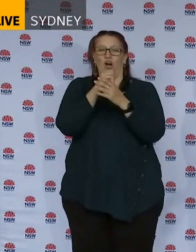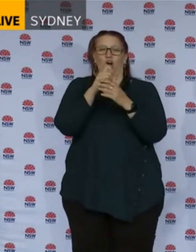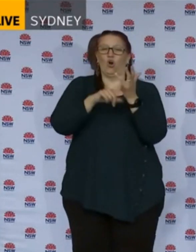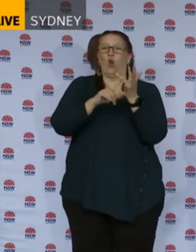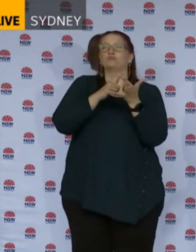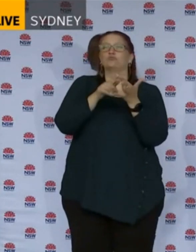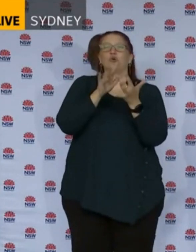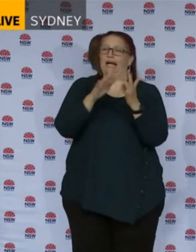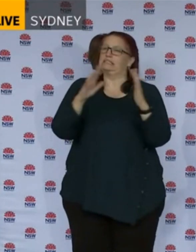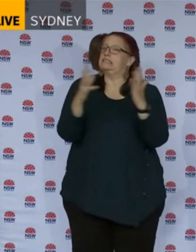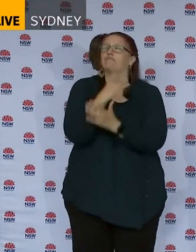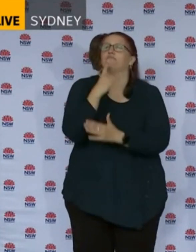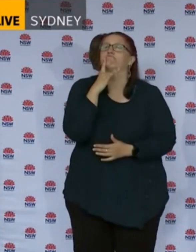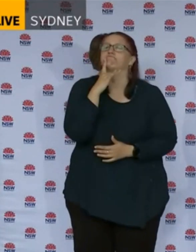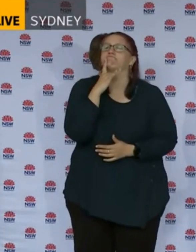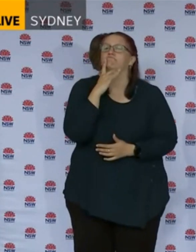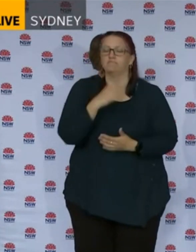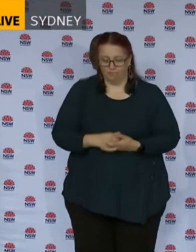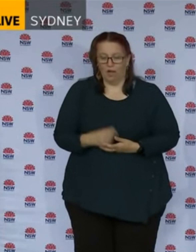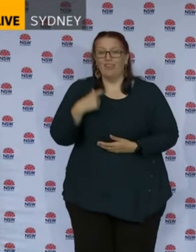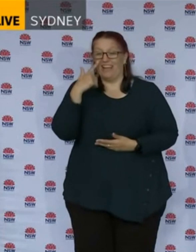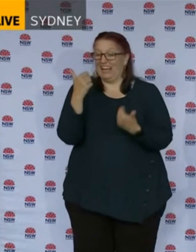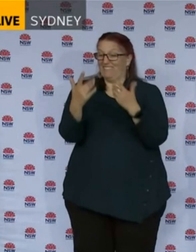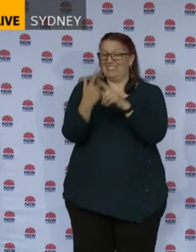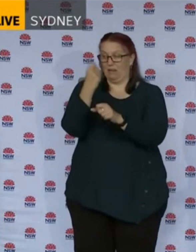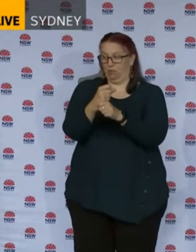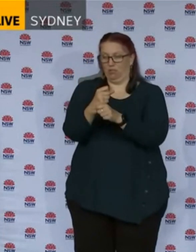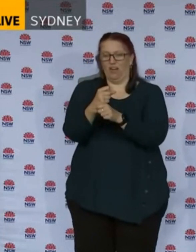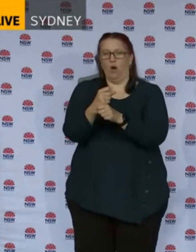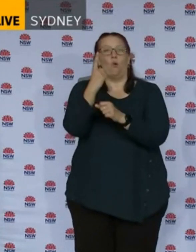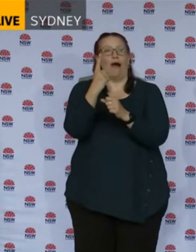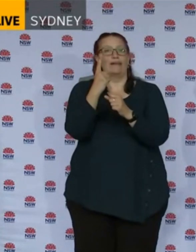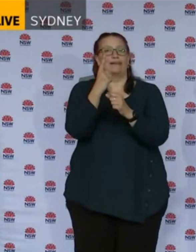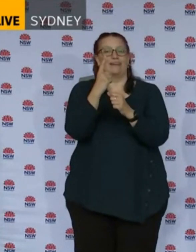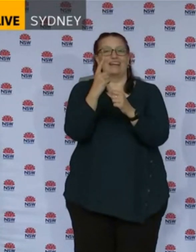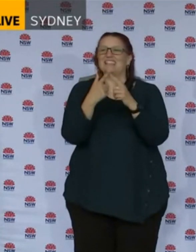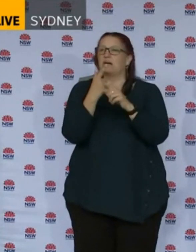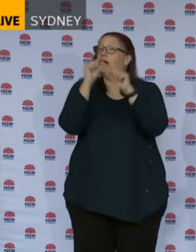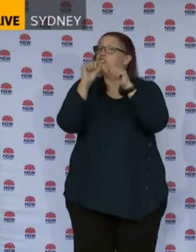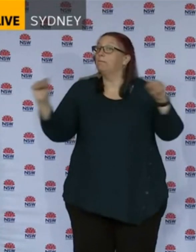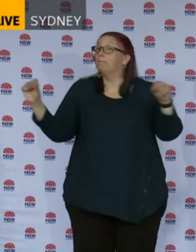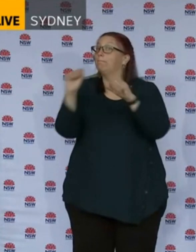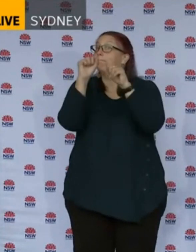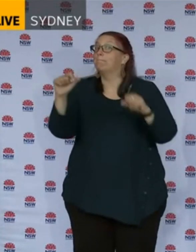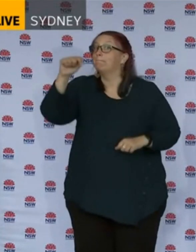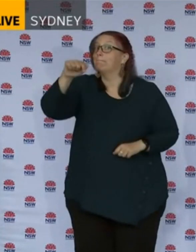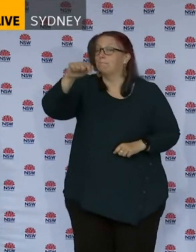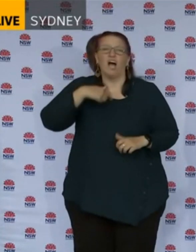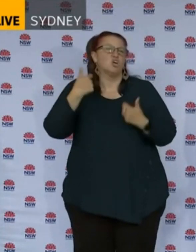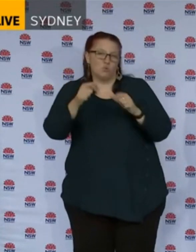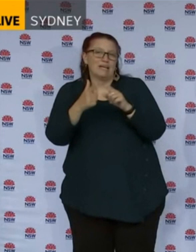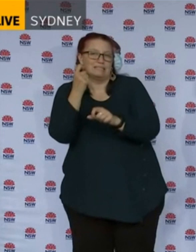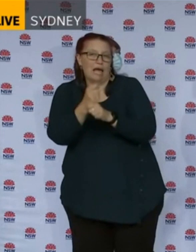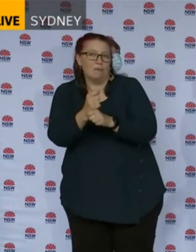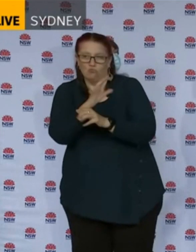the example yesterday. I think one of the exposure venues we've had was a gym. I'm using the gym as